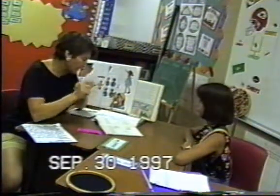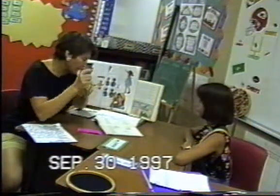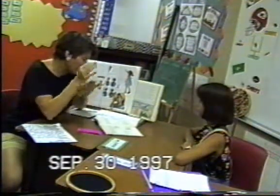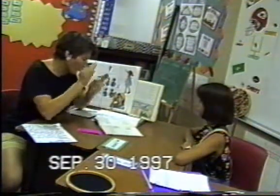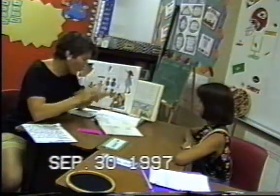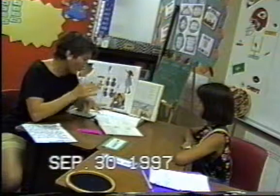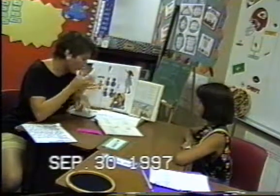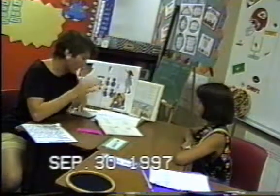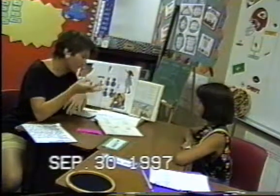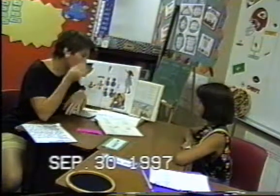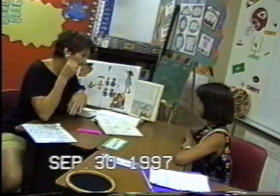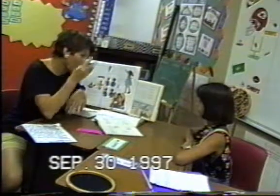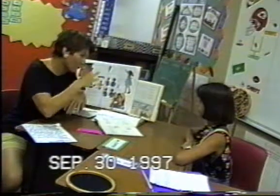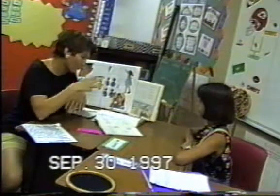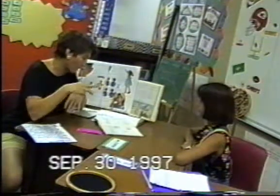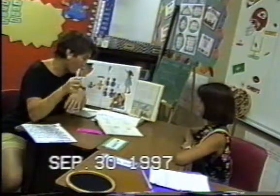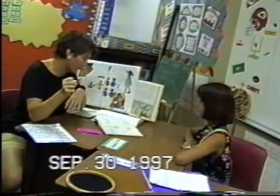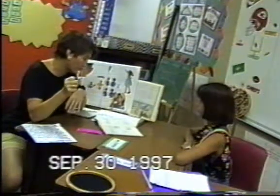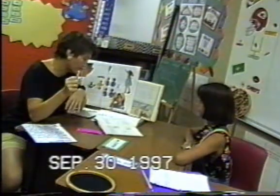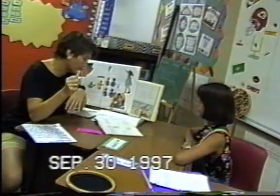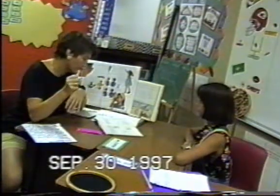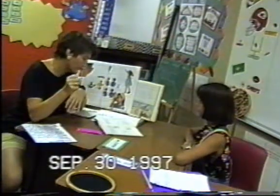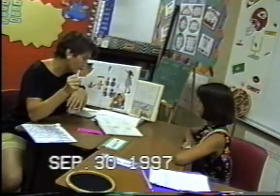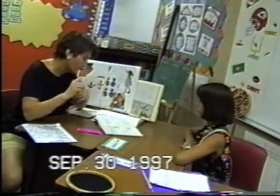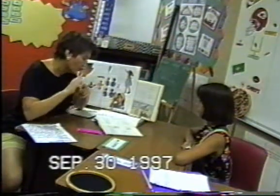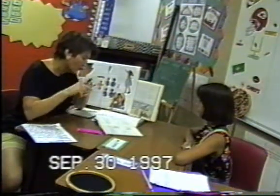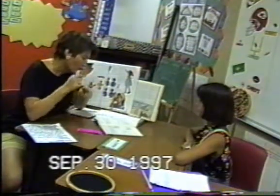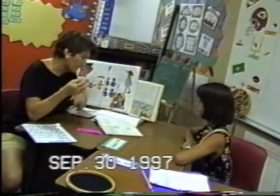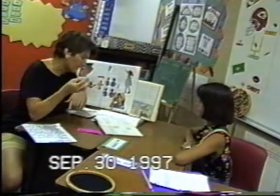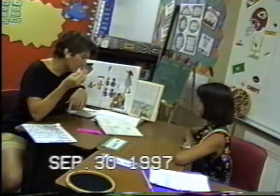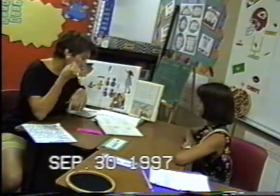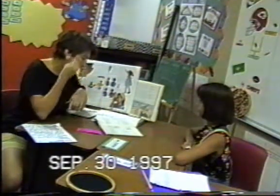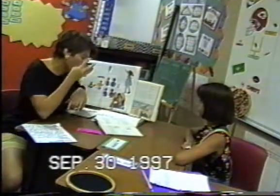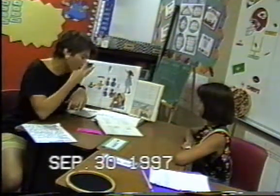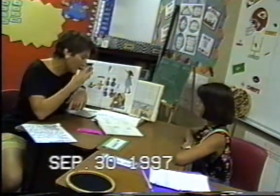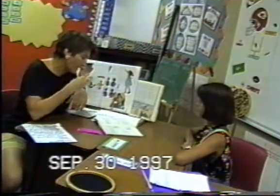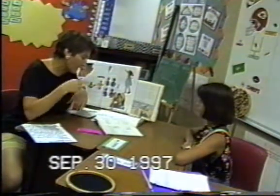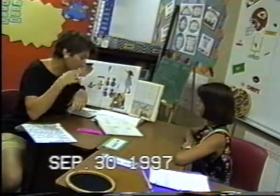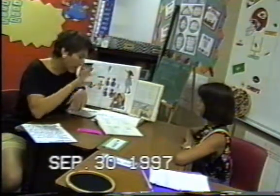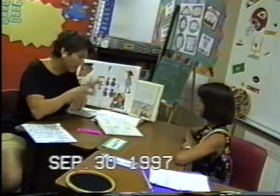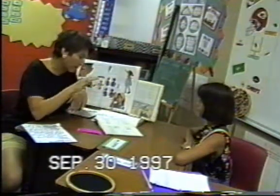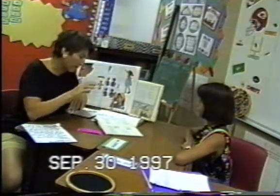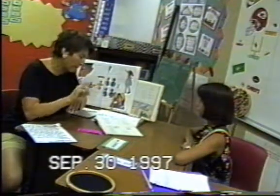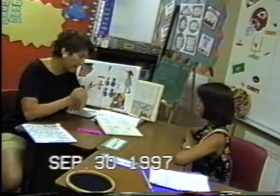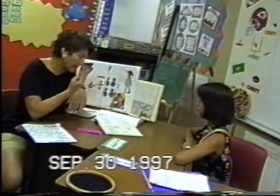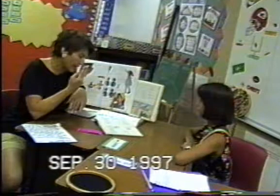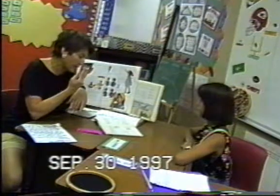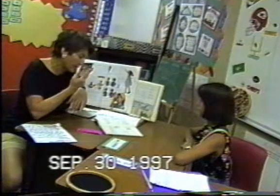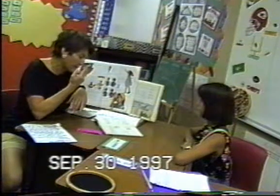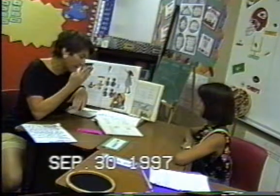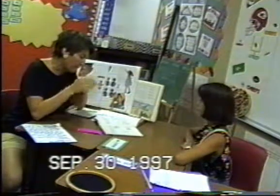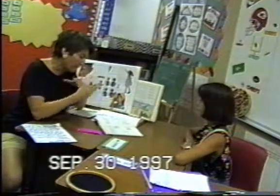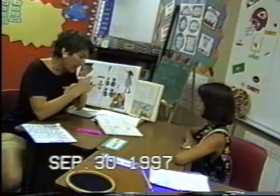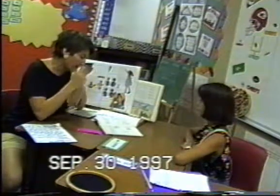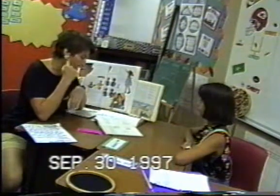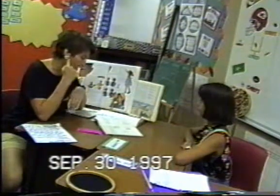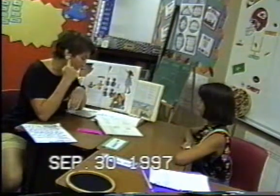the form of sound waves. When the sound waves are picked up by the